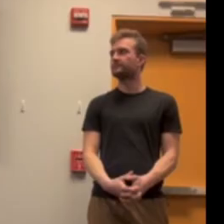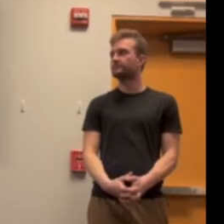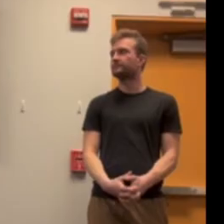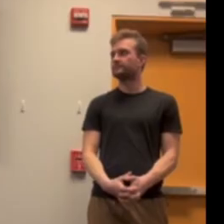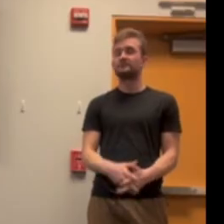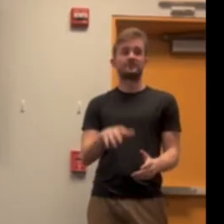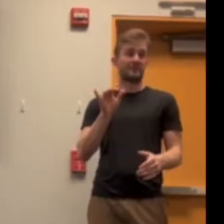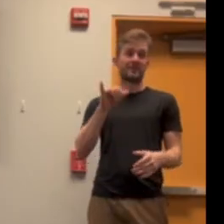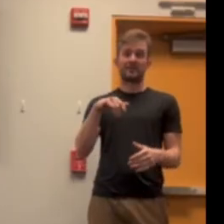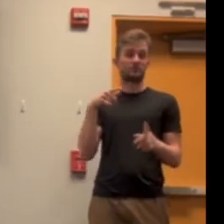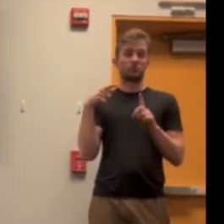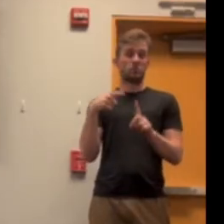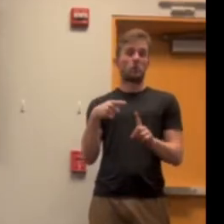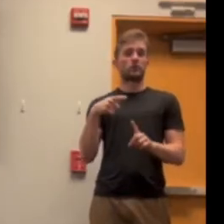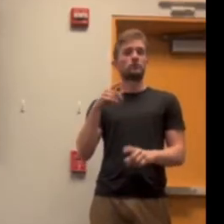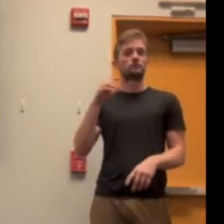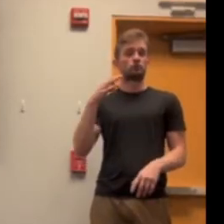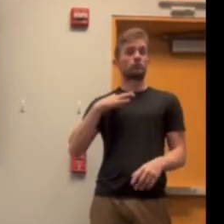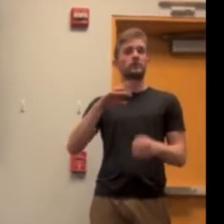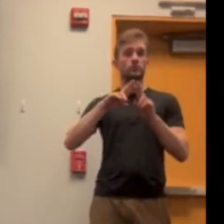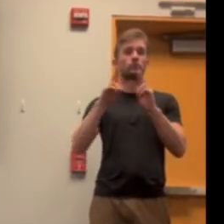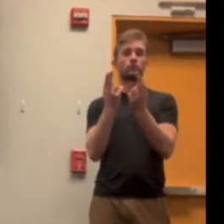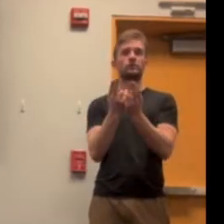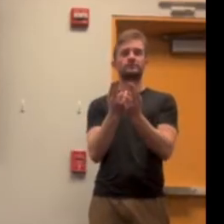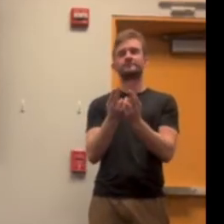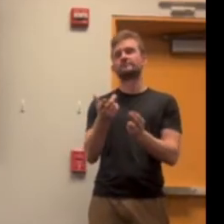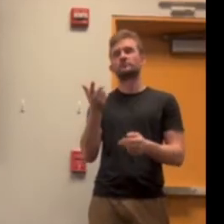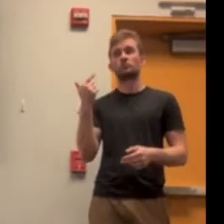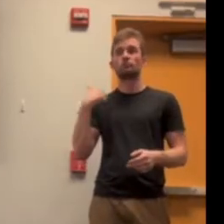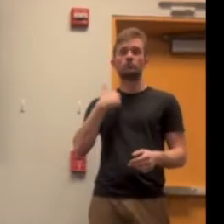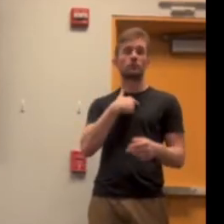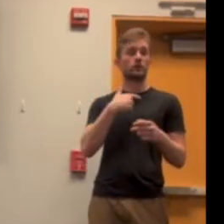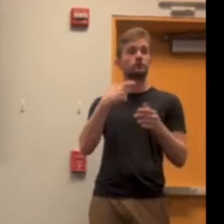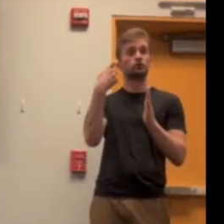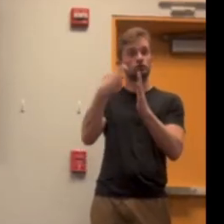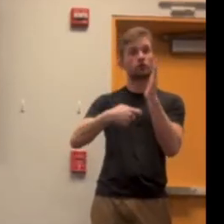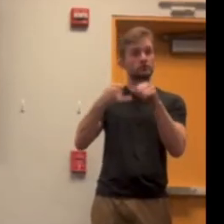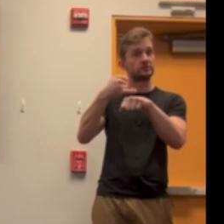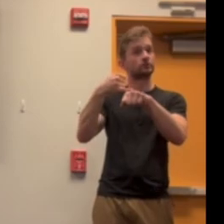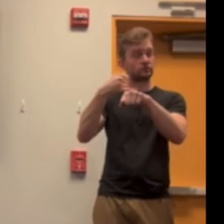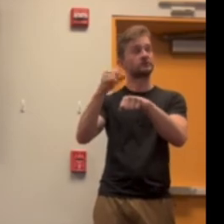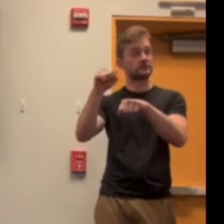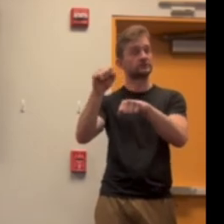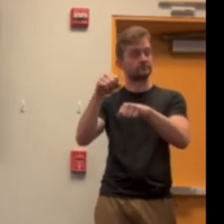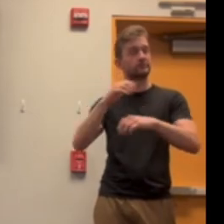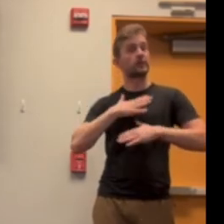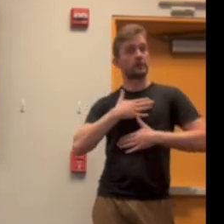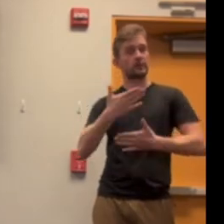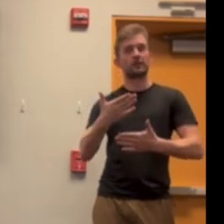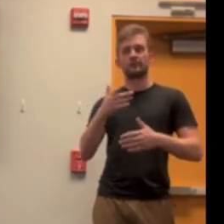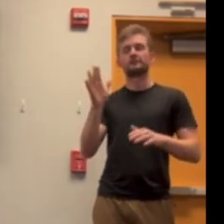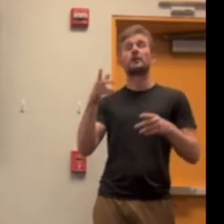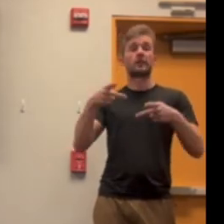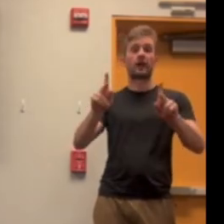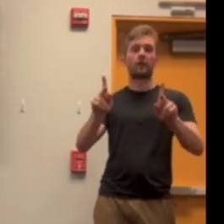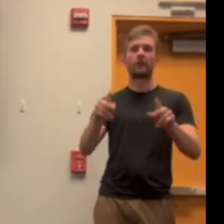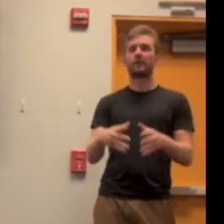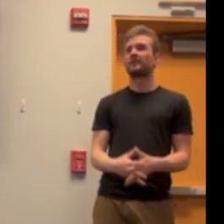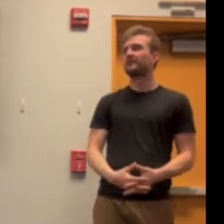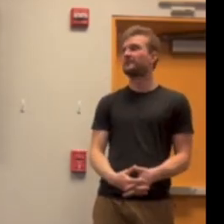really. And we can charge interest on those loans to pay ourselves back, and also give you a good rate too on your